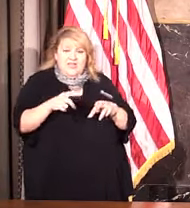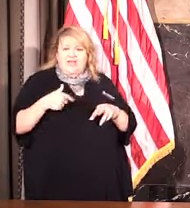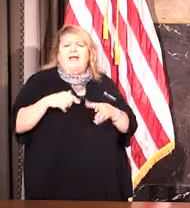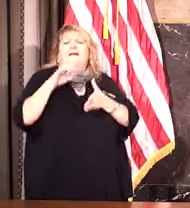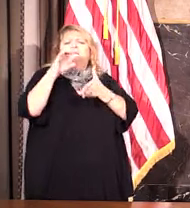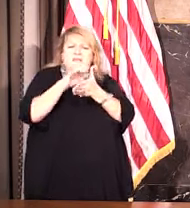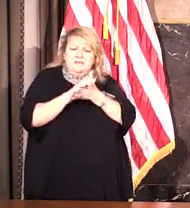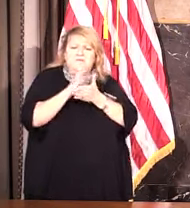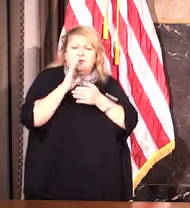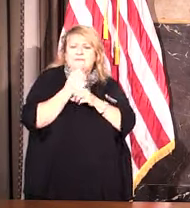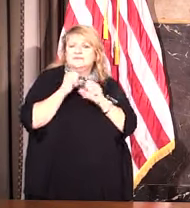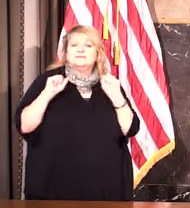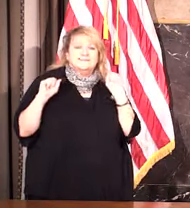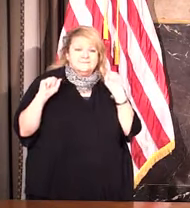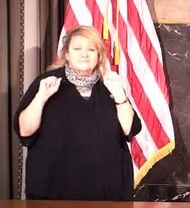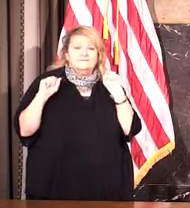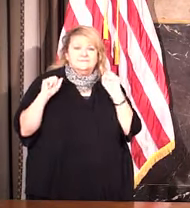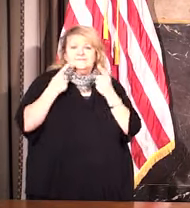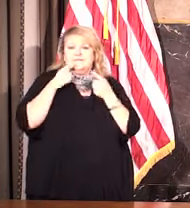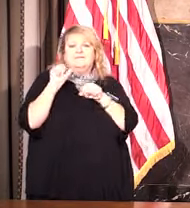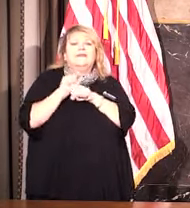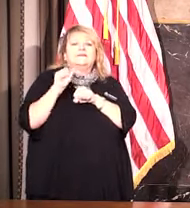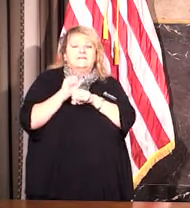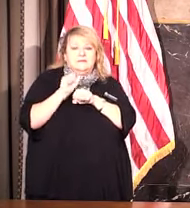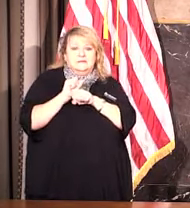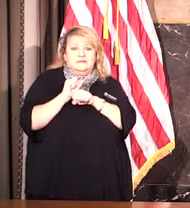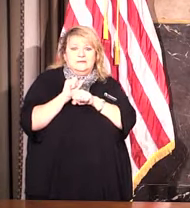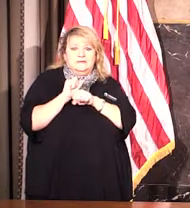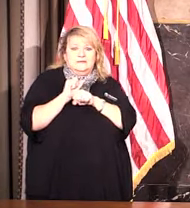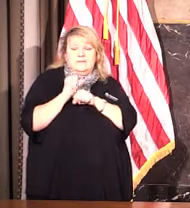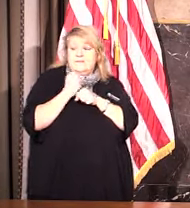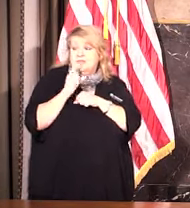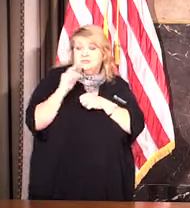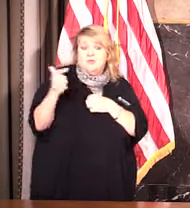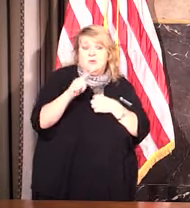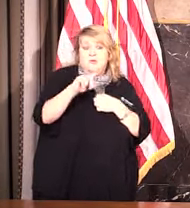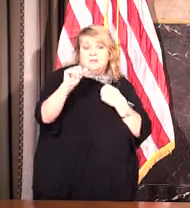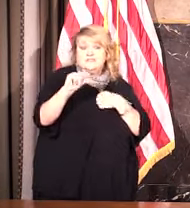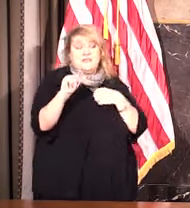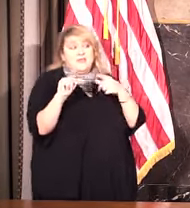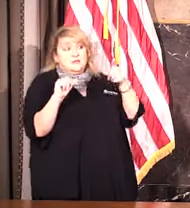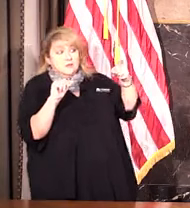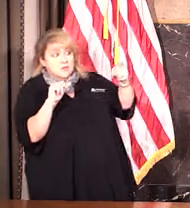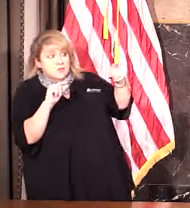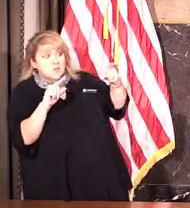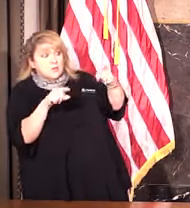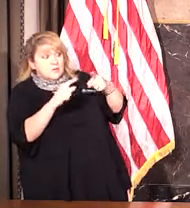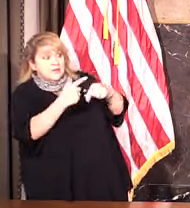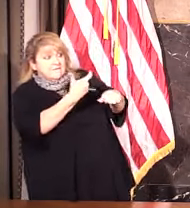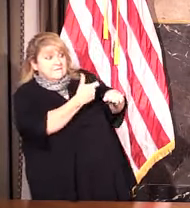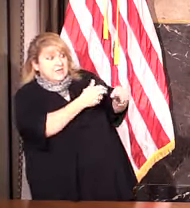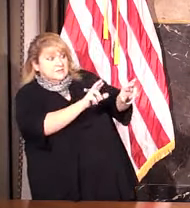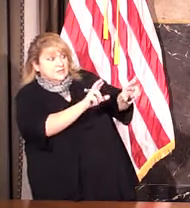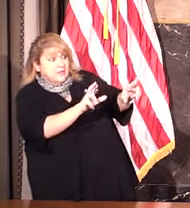all Louisianans to make sure that they take advantage of that vaccine when they are able to do